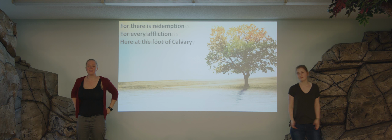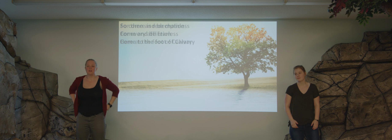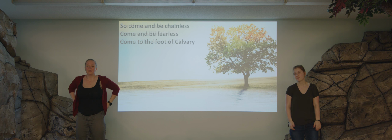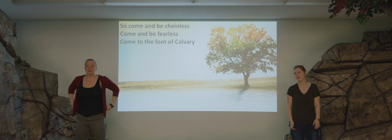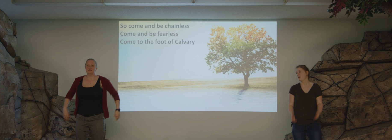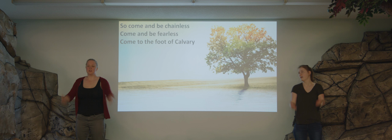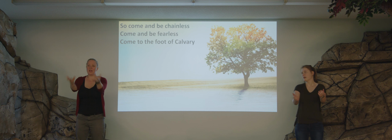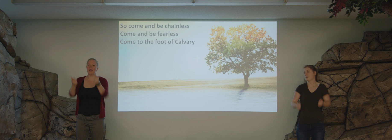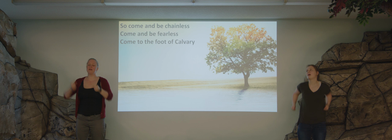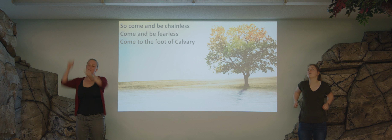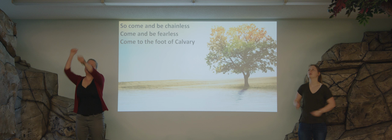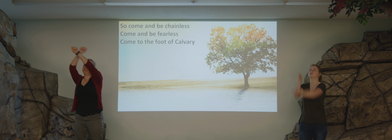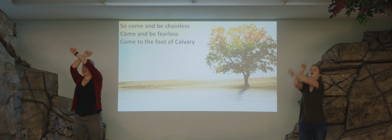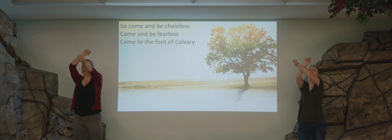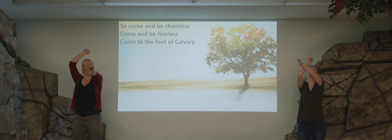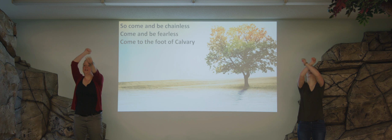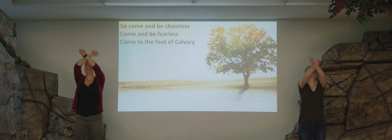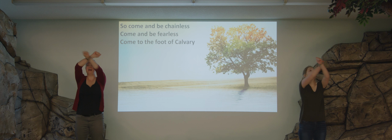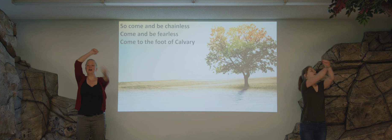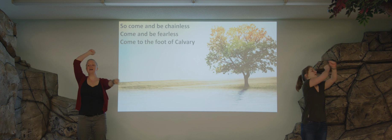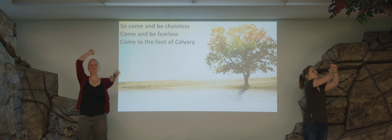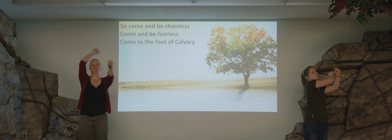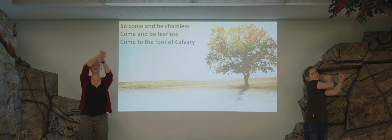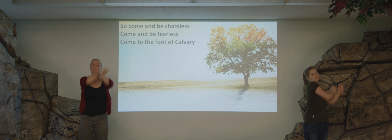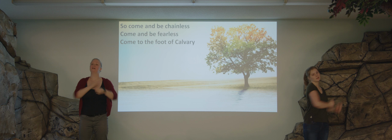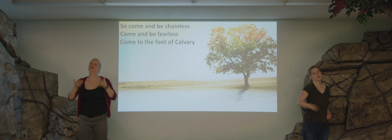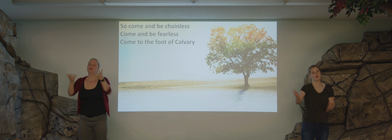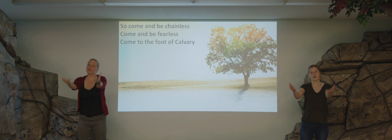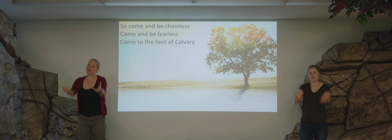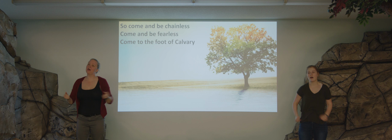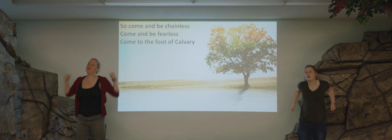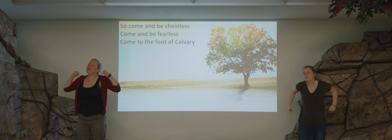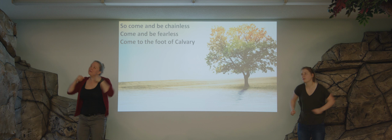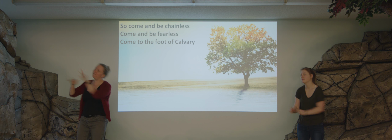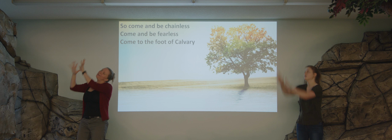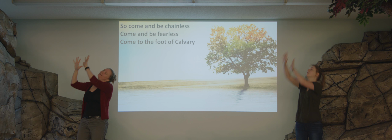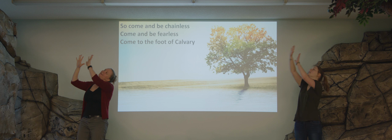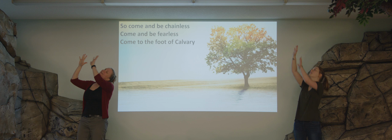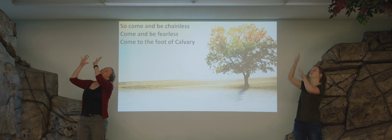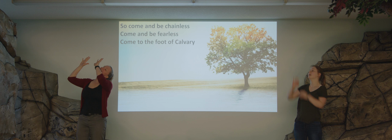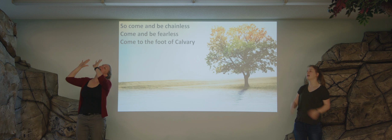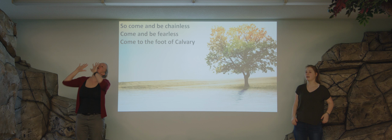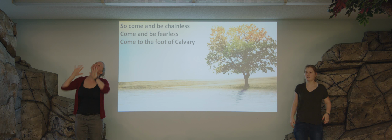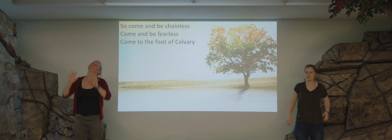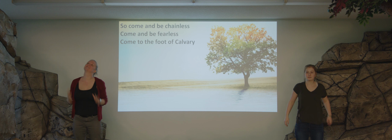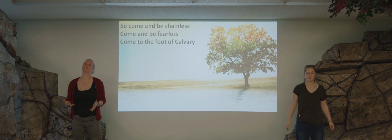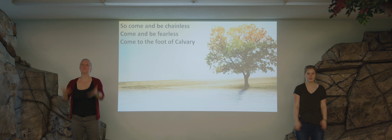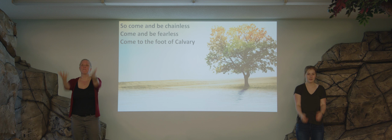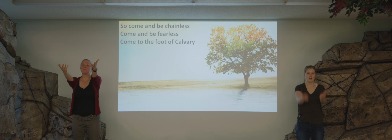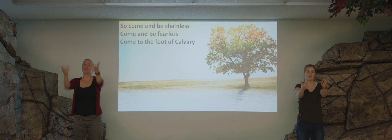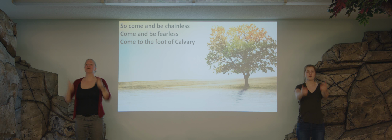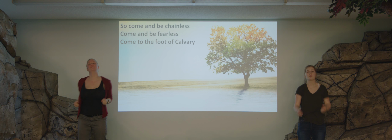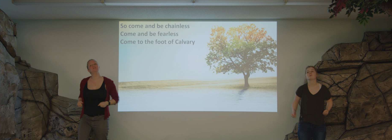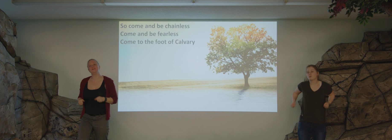foot Calvary. So come and be shameless, come and be fearless. Come to